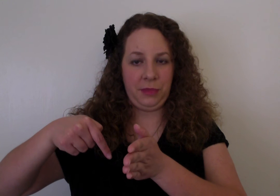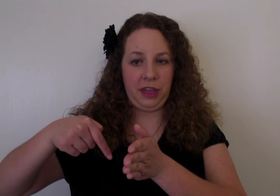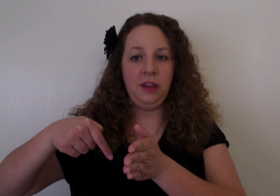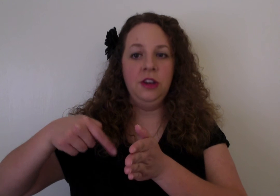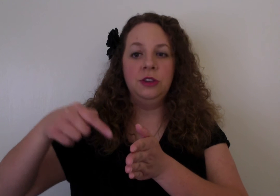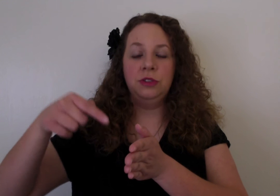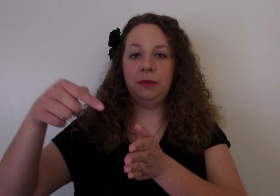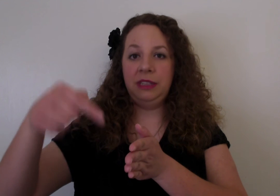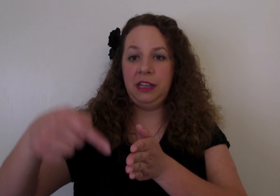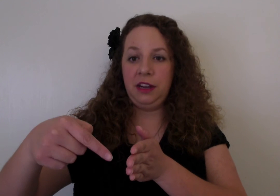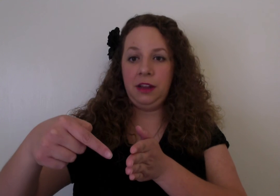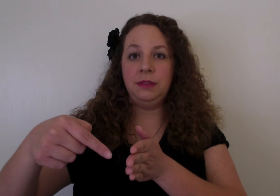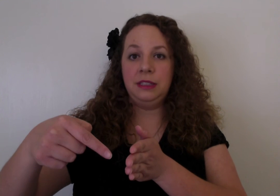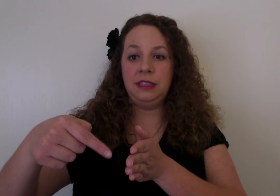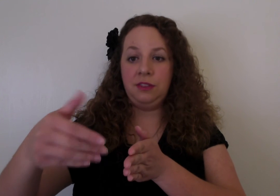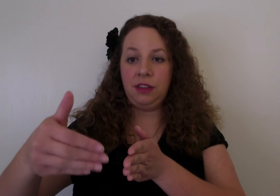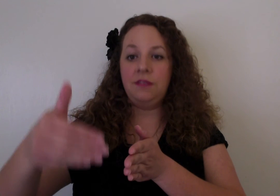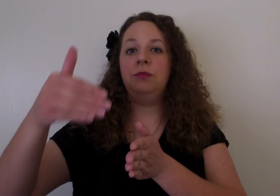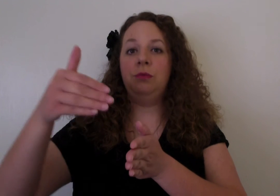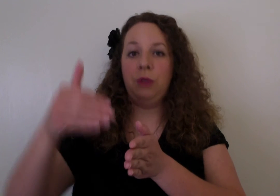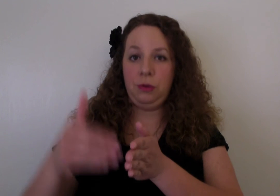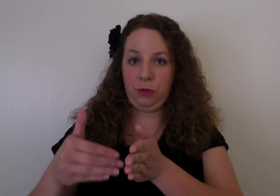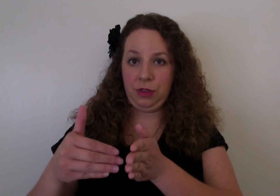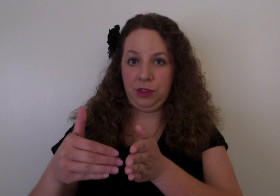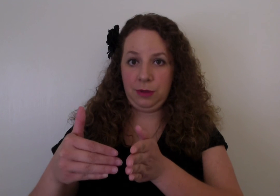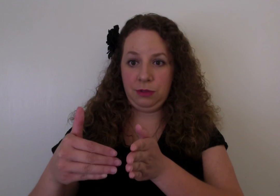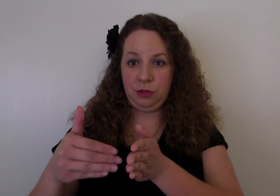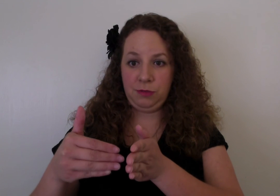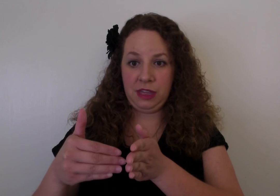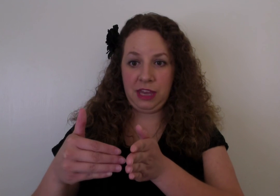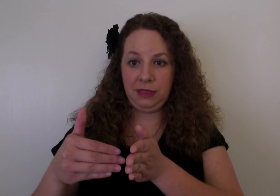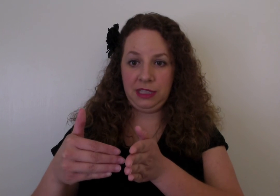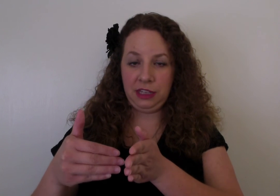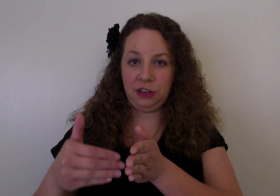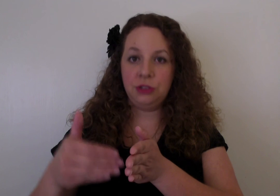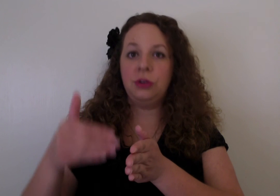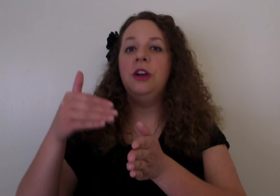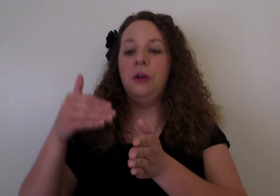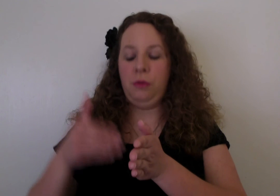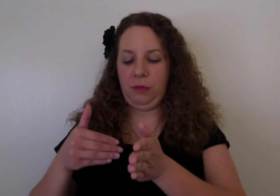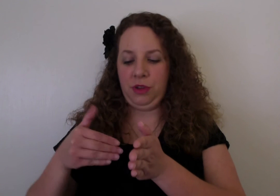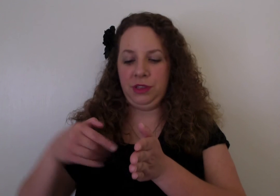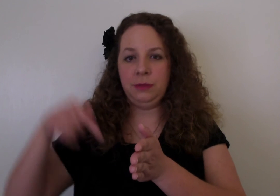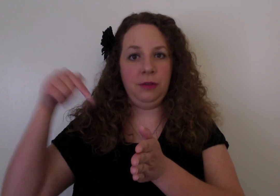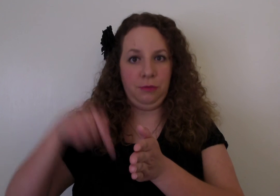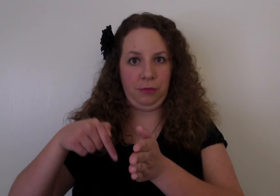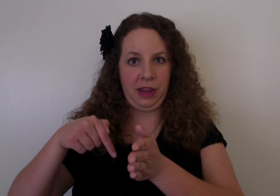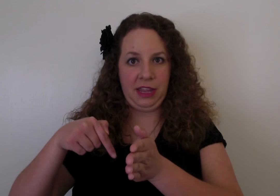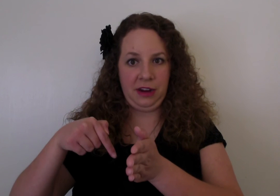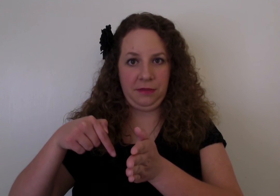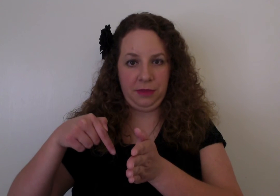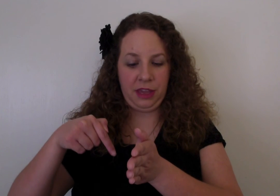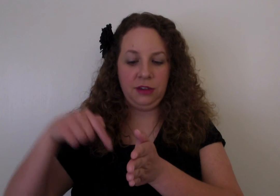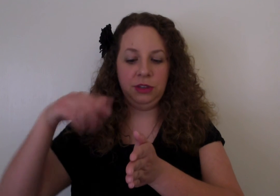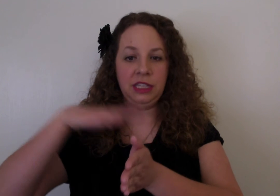Okay, so I was here, I was at 7-Eleven, went one this way, which would be the ABC liquor store, one more this way, right here. Okay, notice that I kept